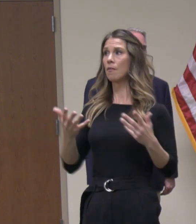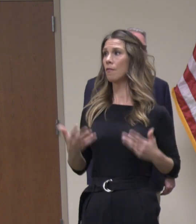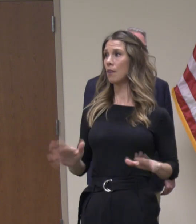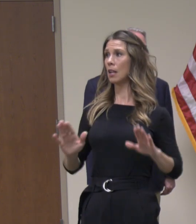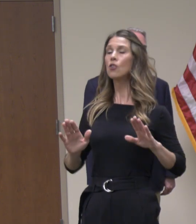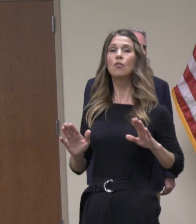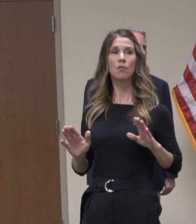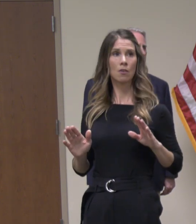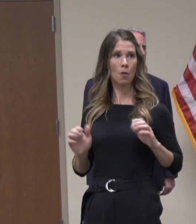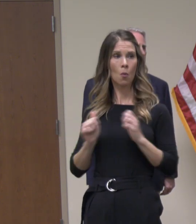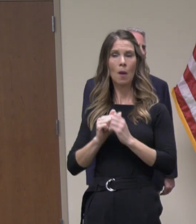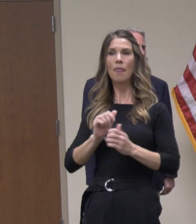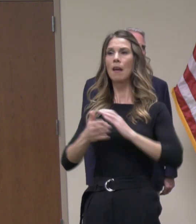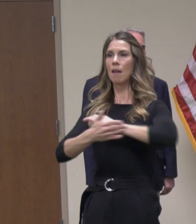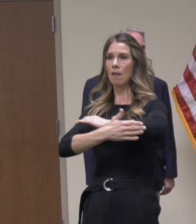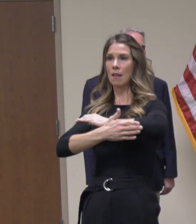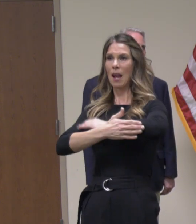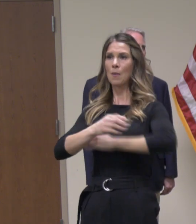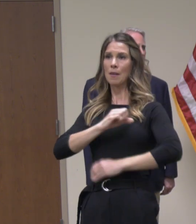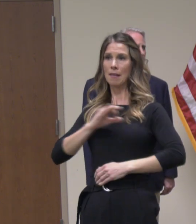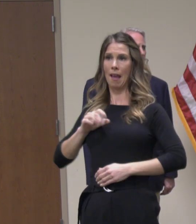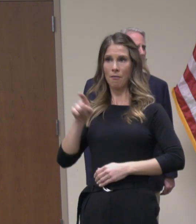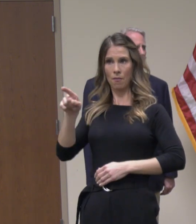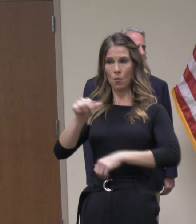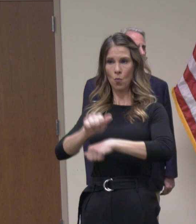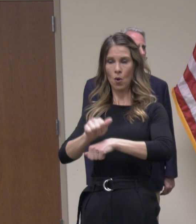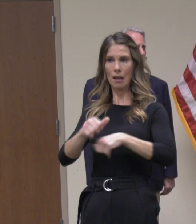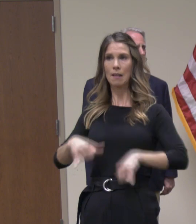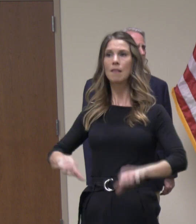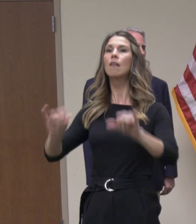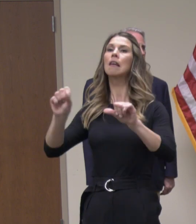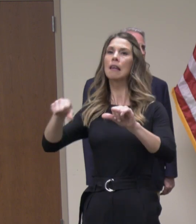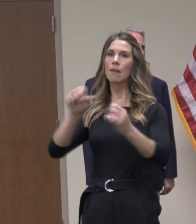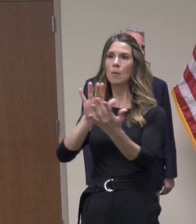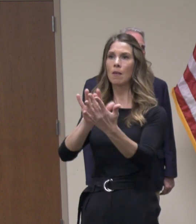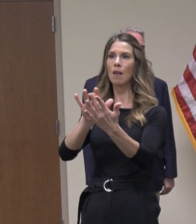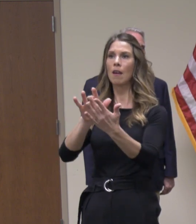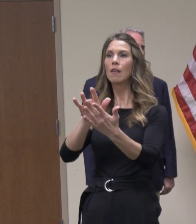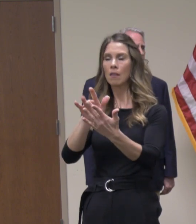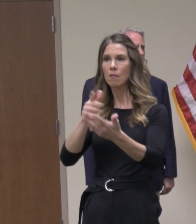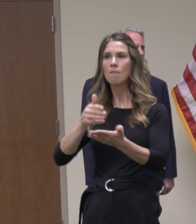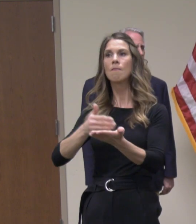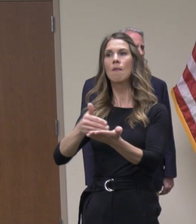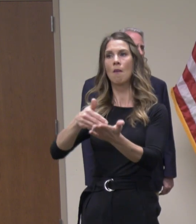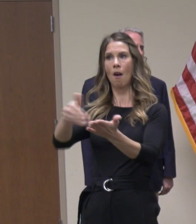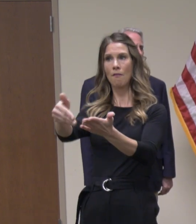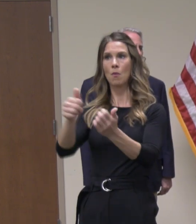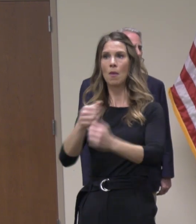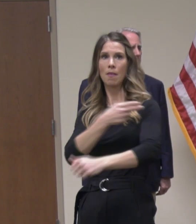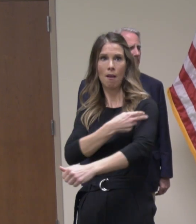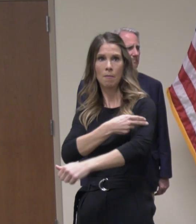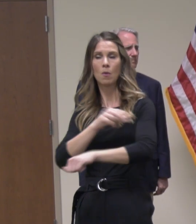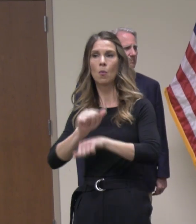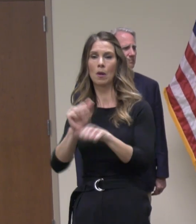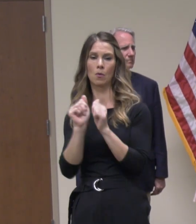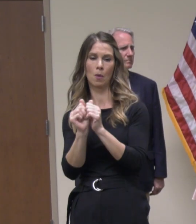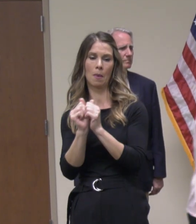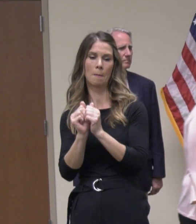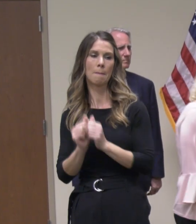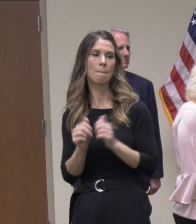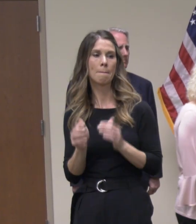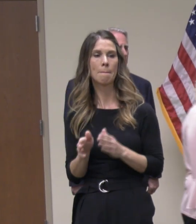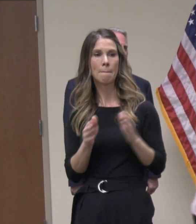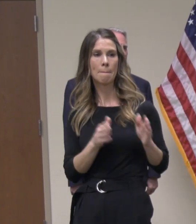minimal basis with just county staff being there. And yes, we are constantly talking to the hospital and working together.